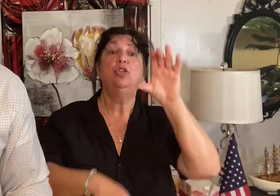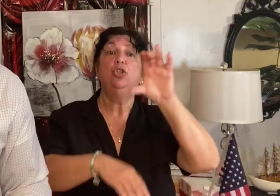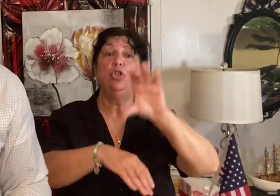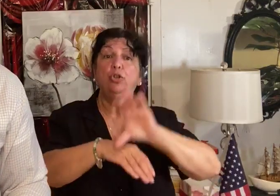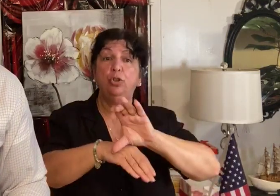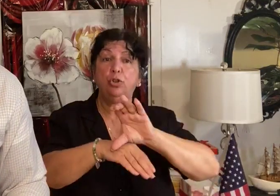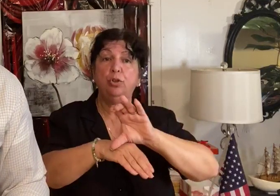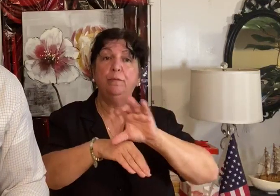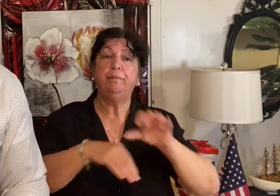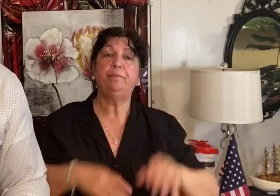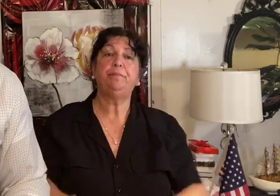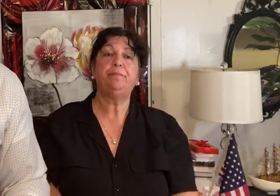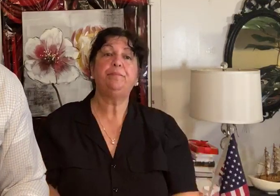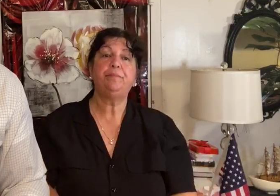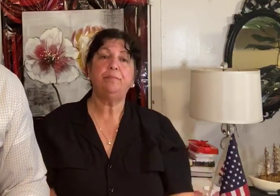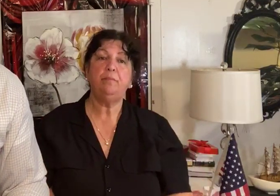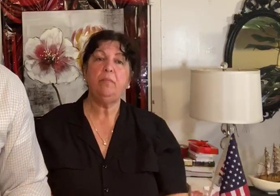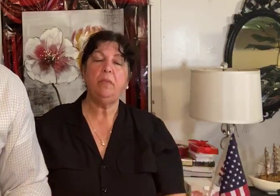church,